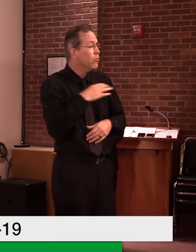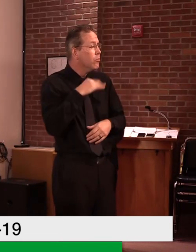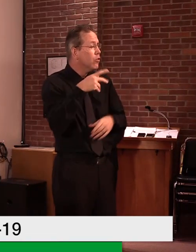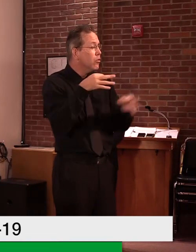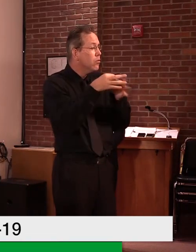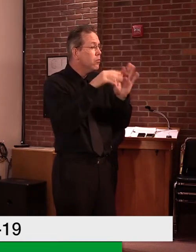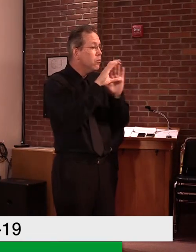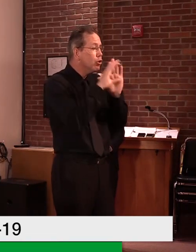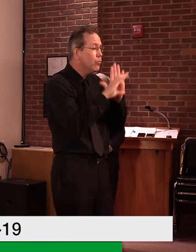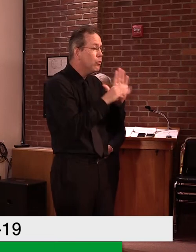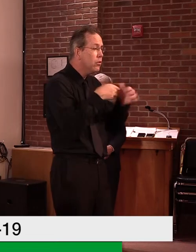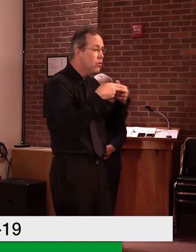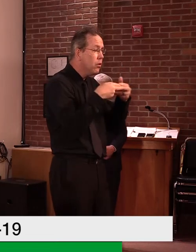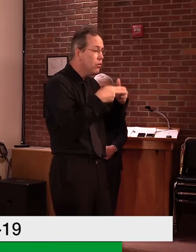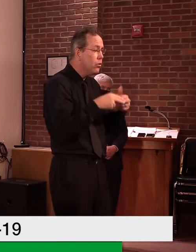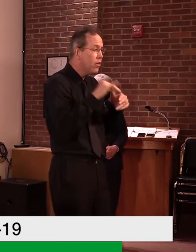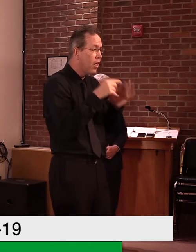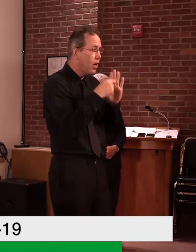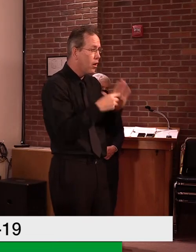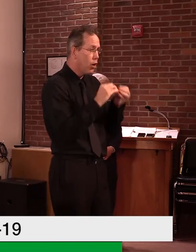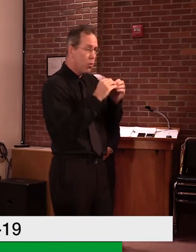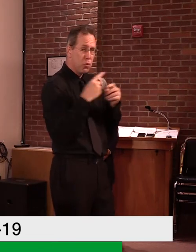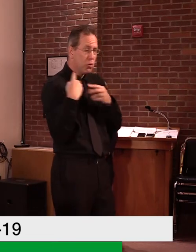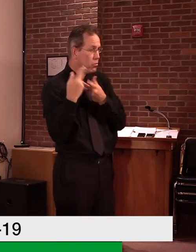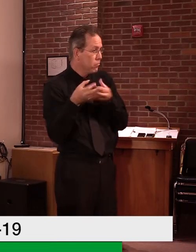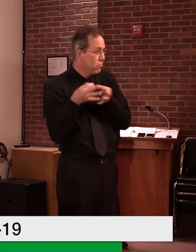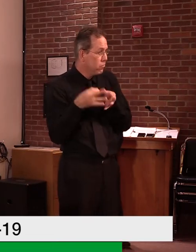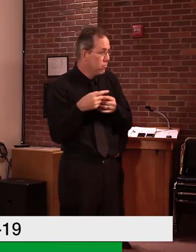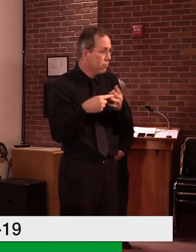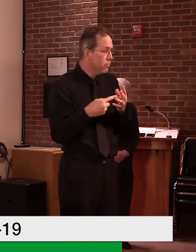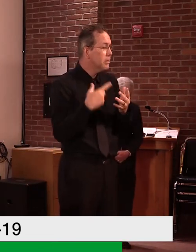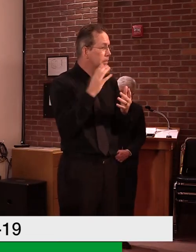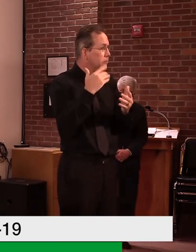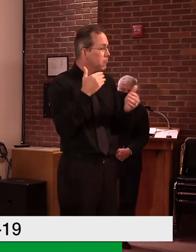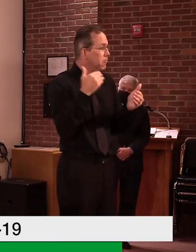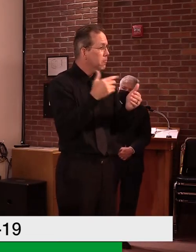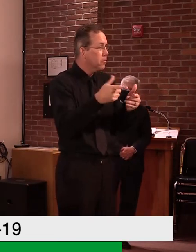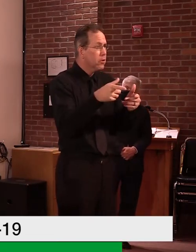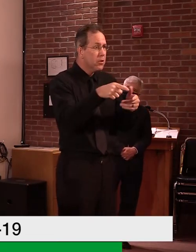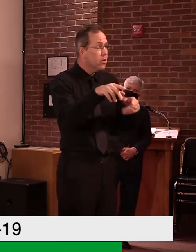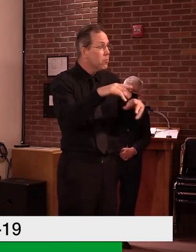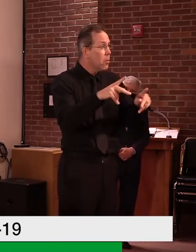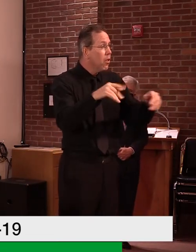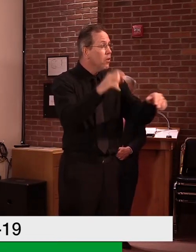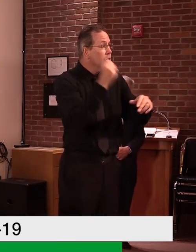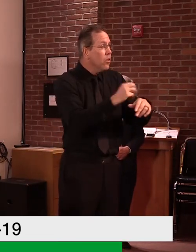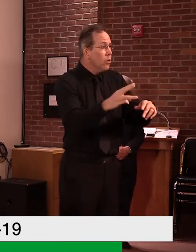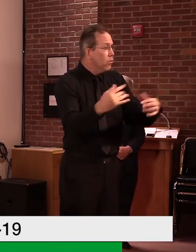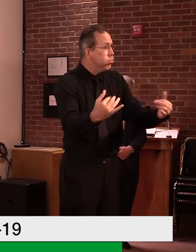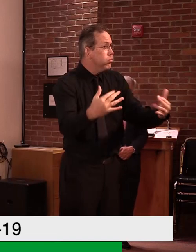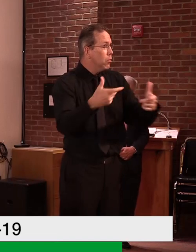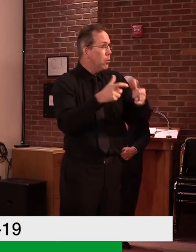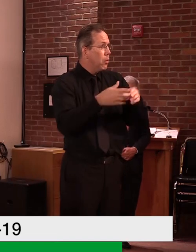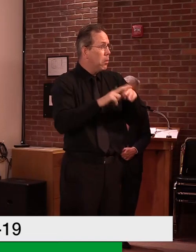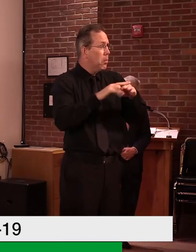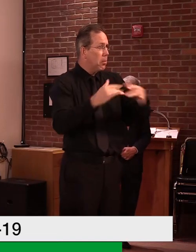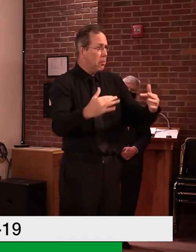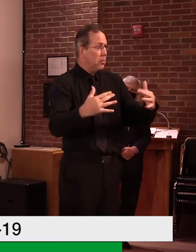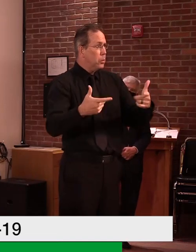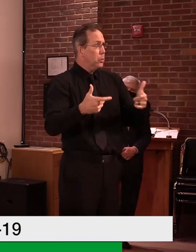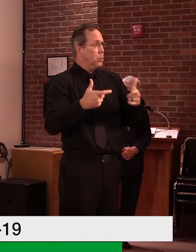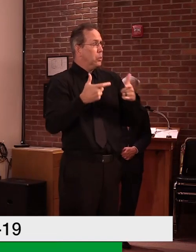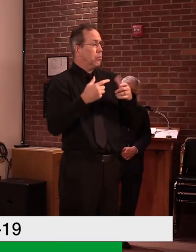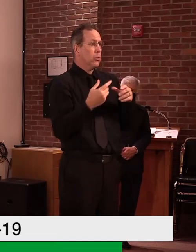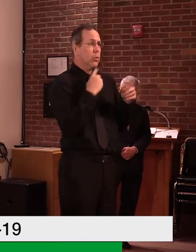spreading back towards us. And while we're in much better shape than the West and South, those states that are trending